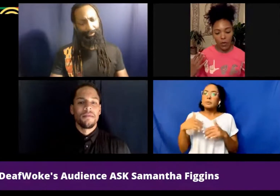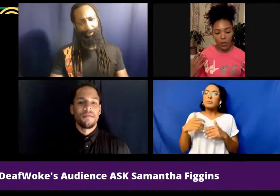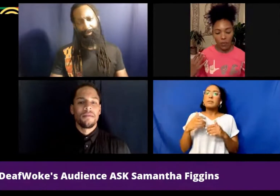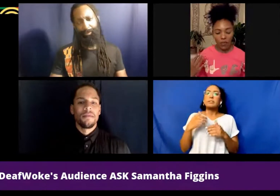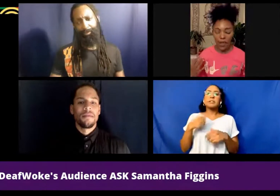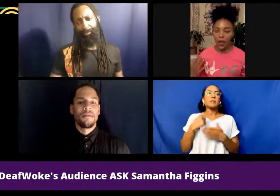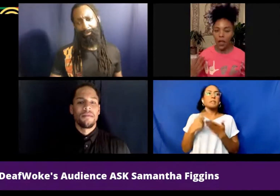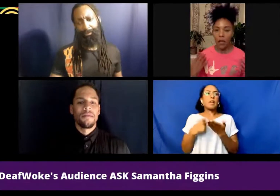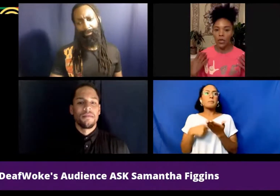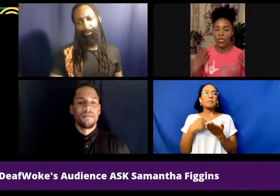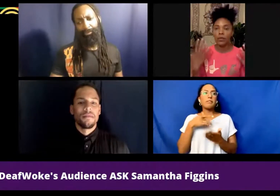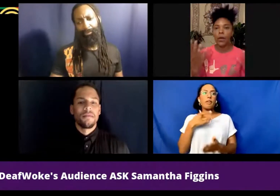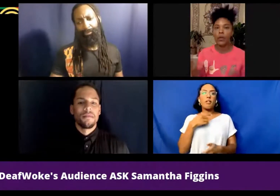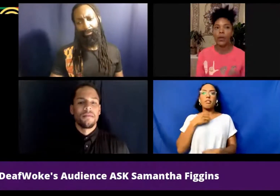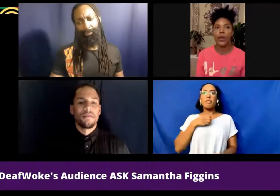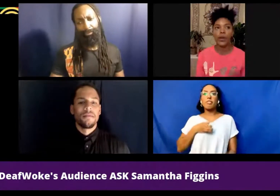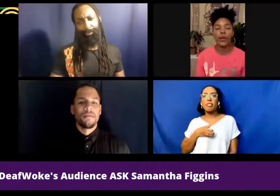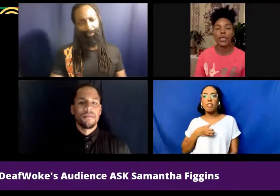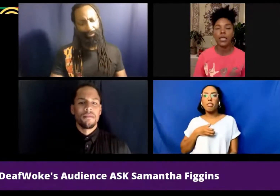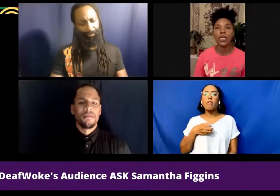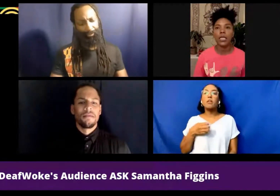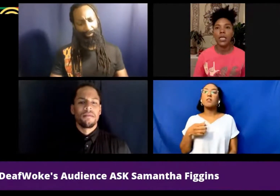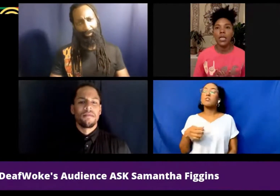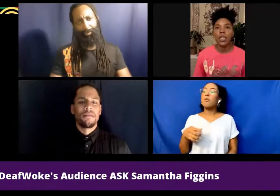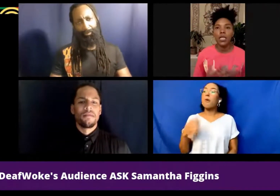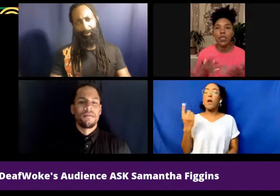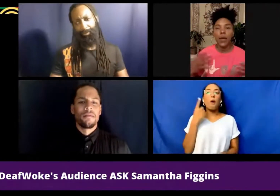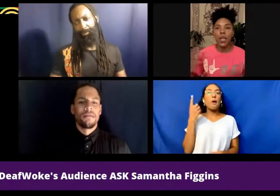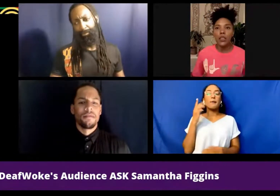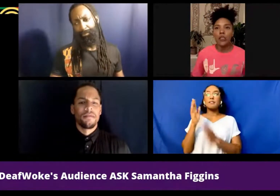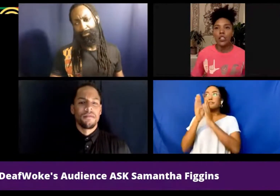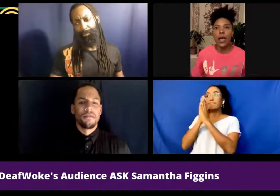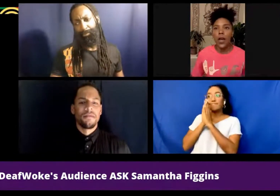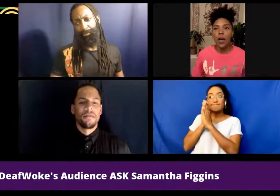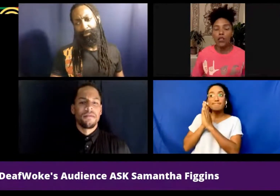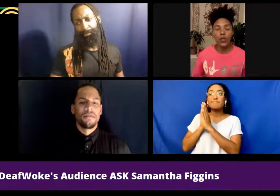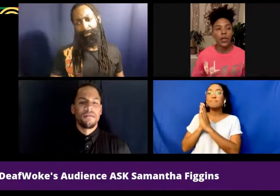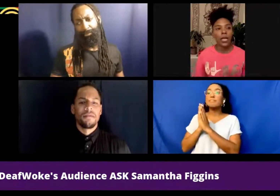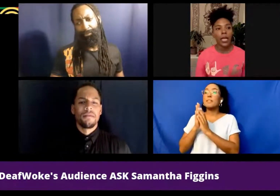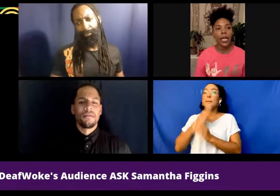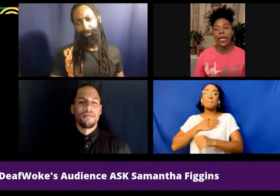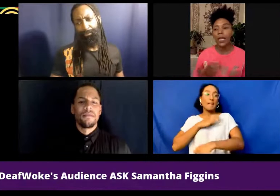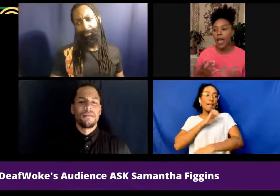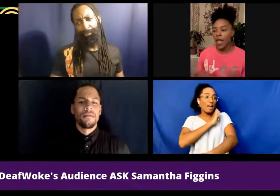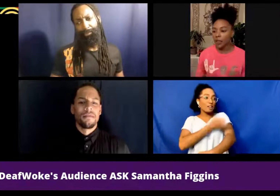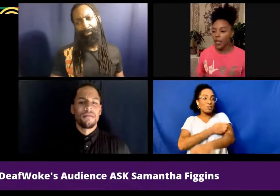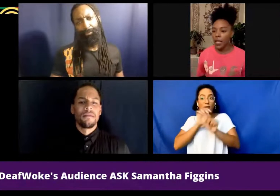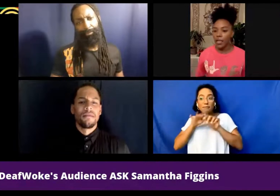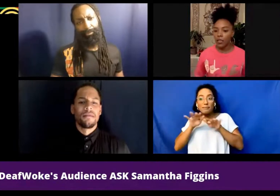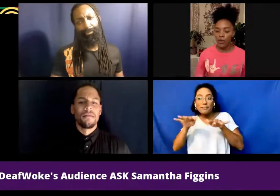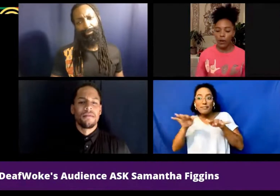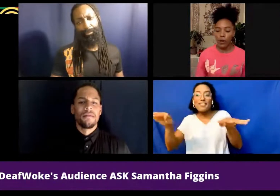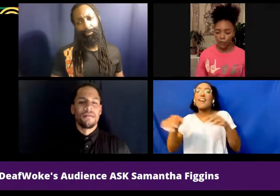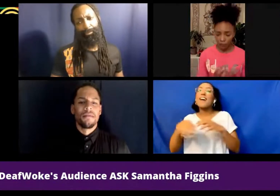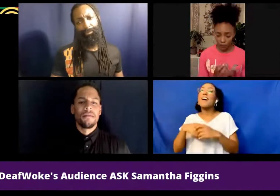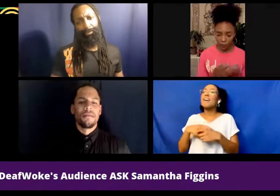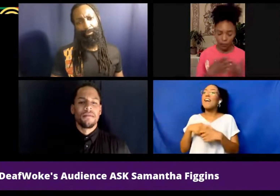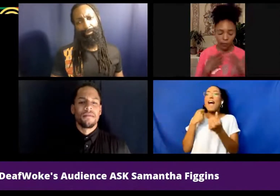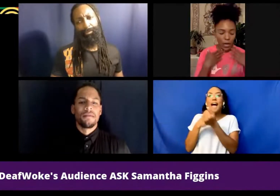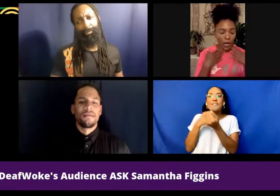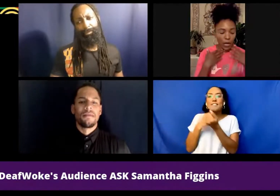mean? So with that, I always send my prayers and send my energy out, do what I can, advocate, you